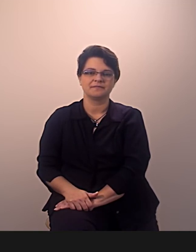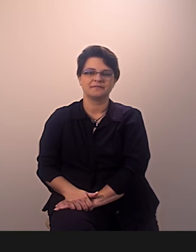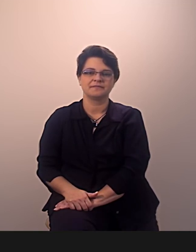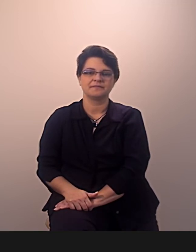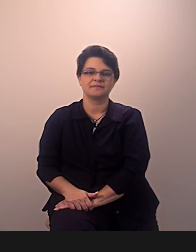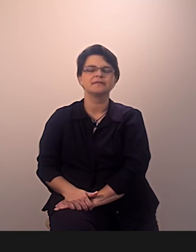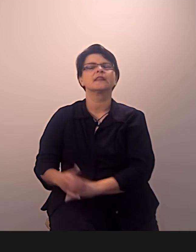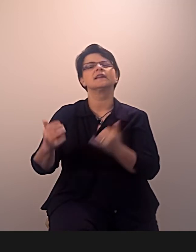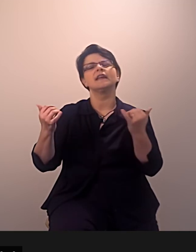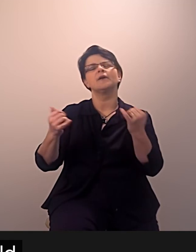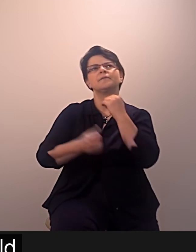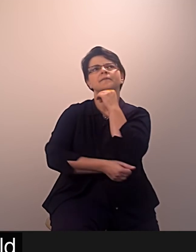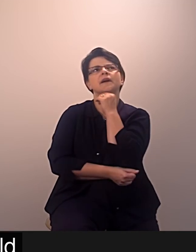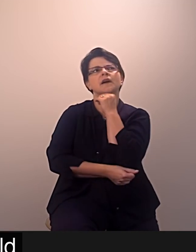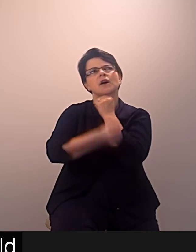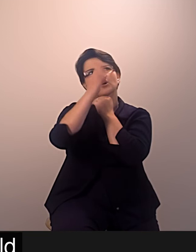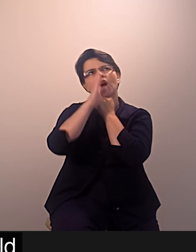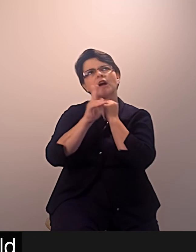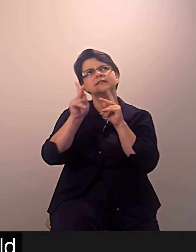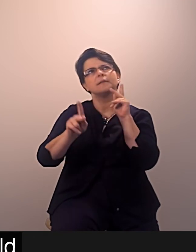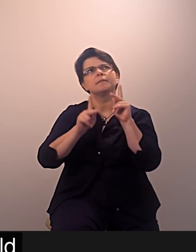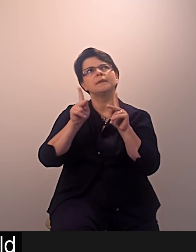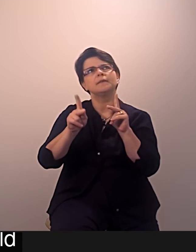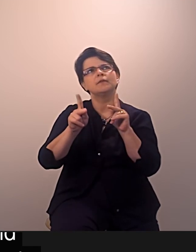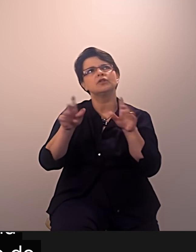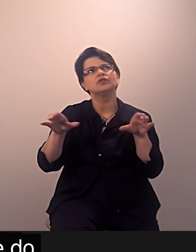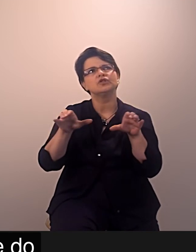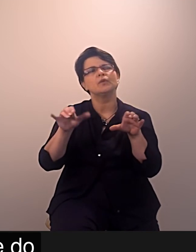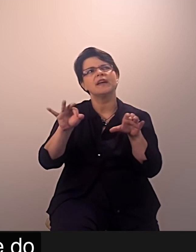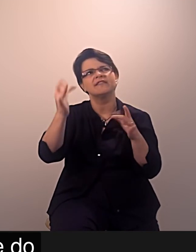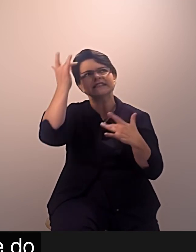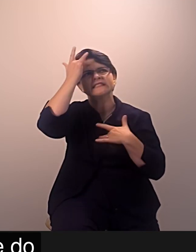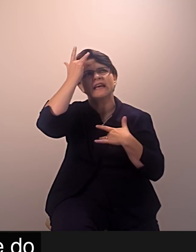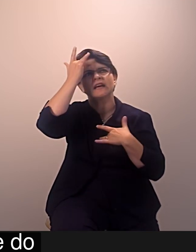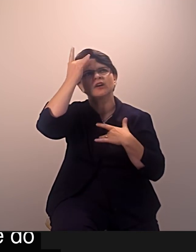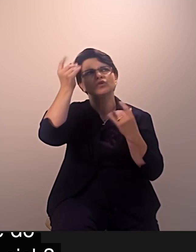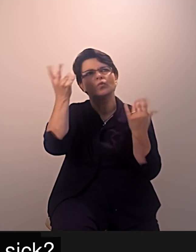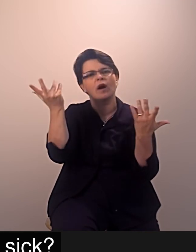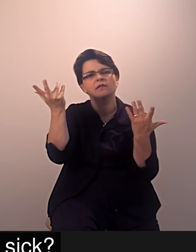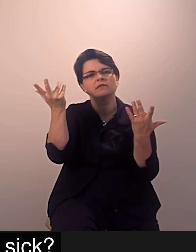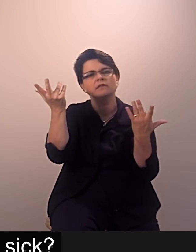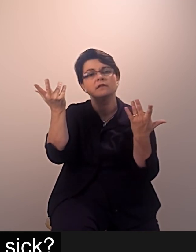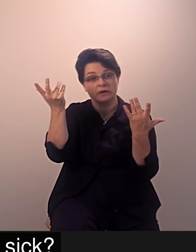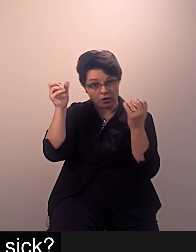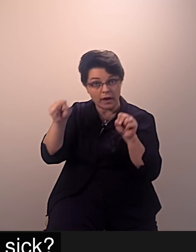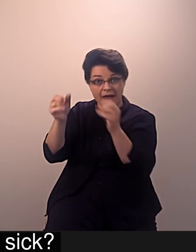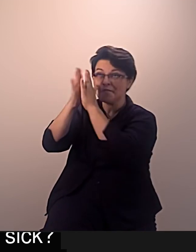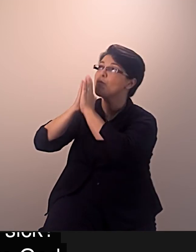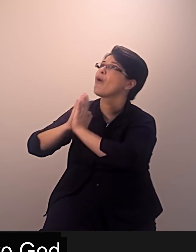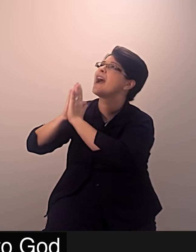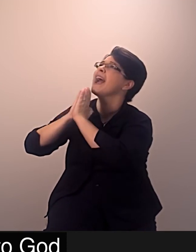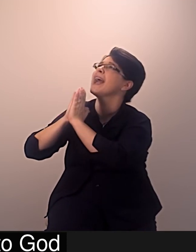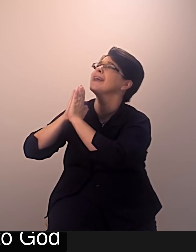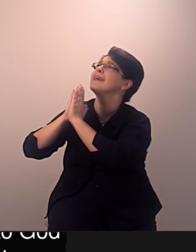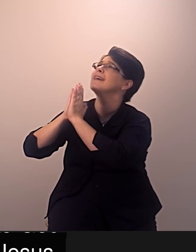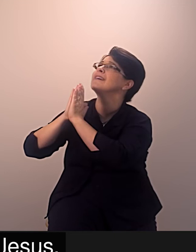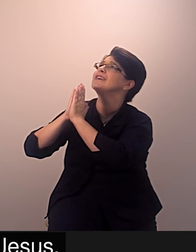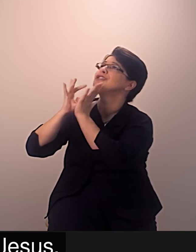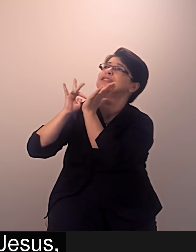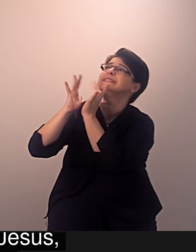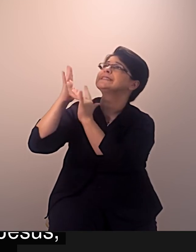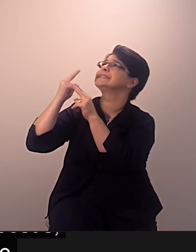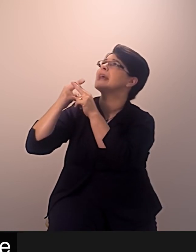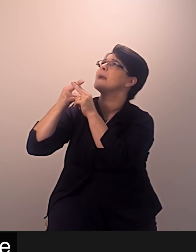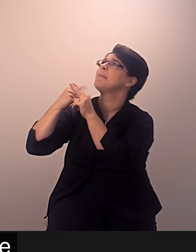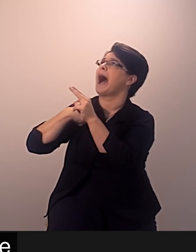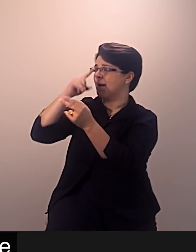What should God's people do if they become sick? They can pray to God in the name of Jesus and believe that